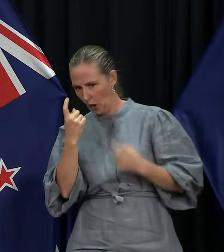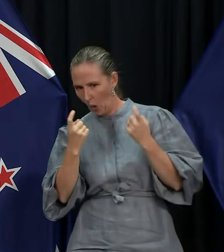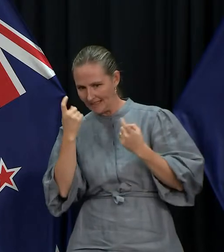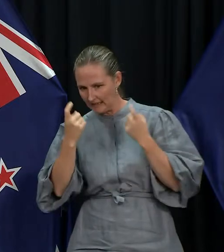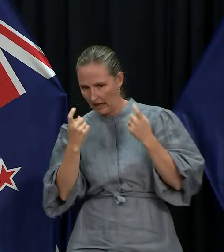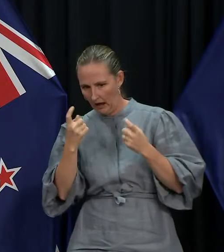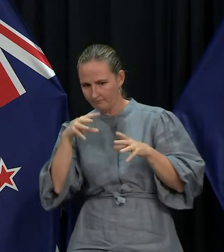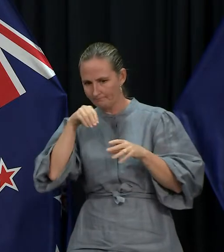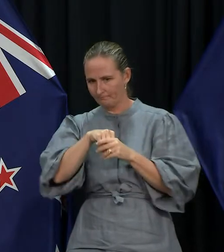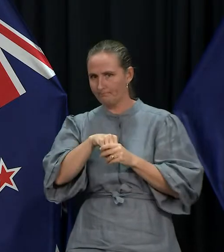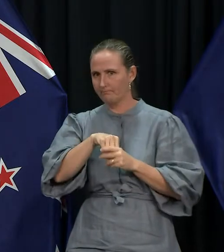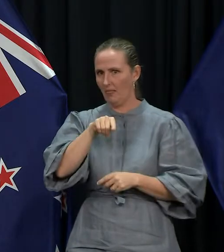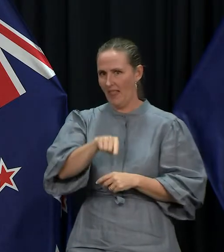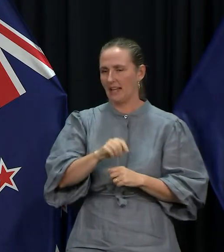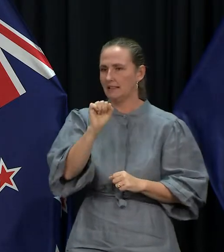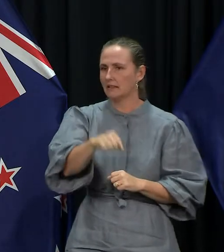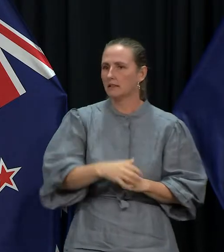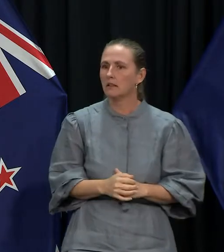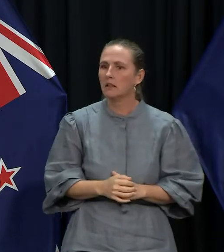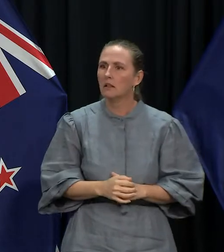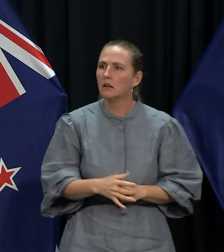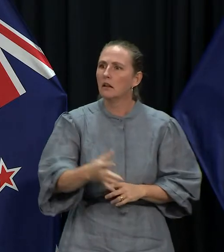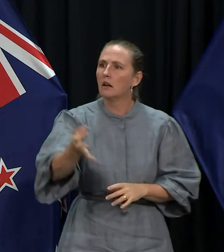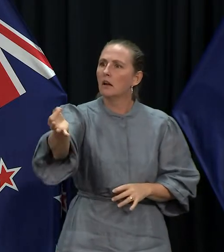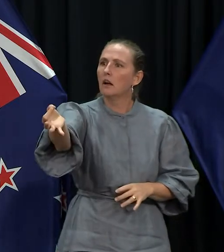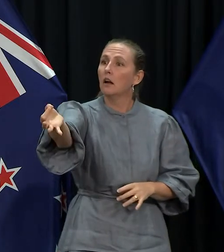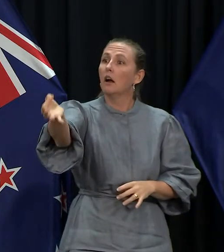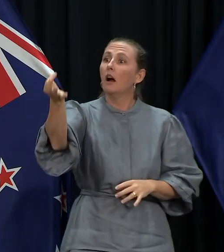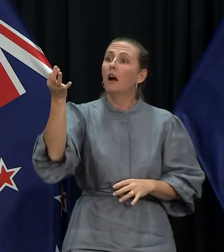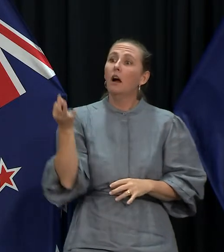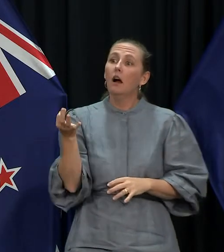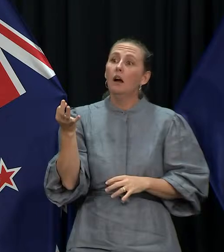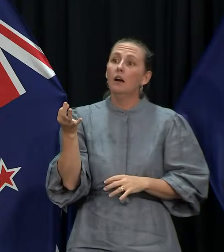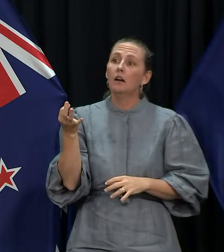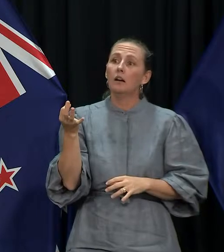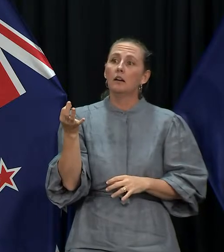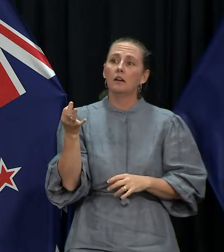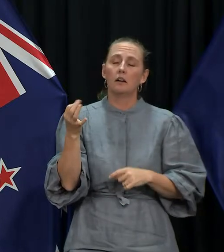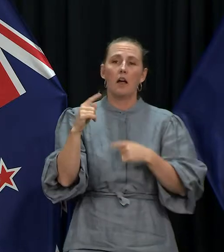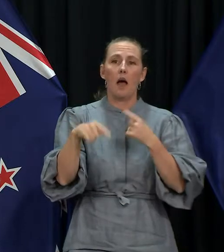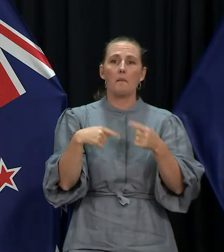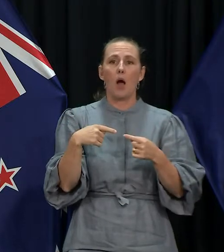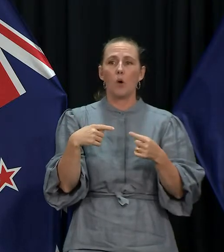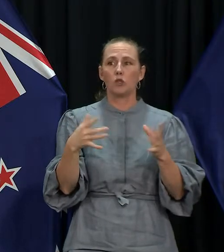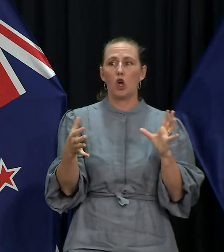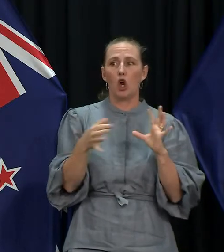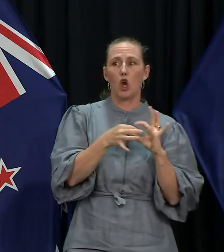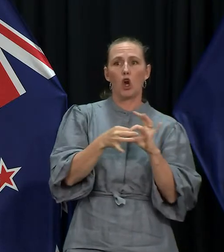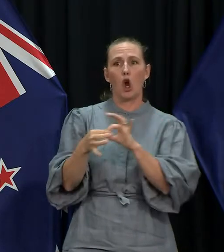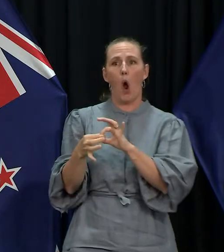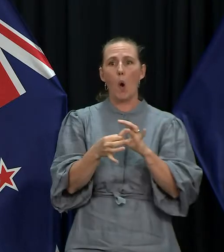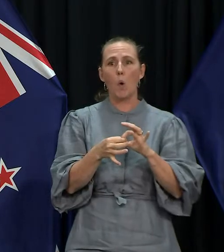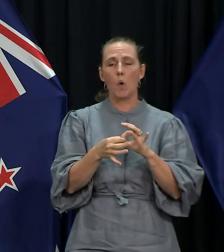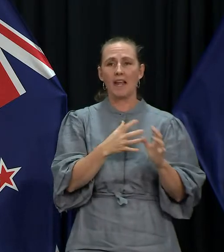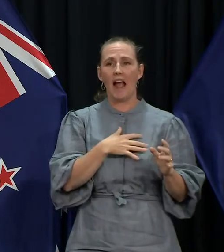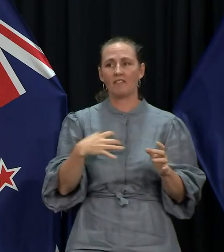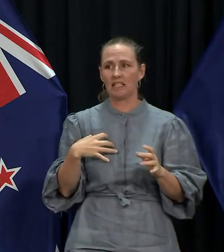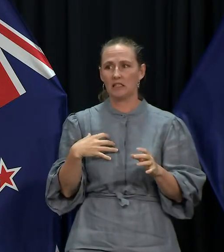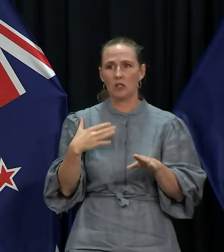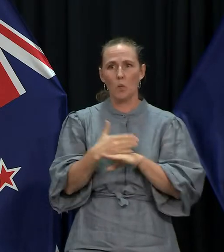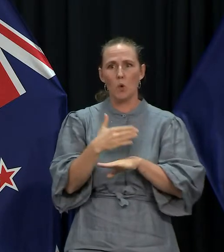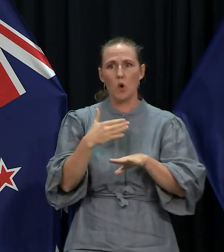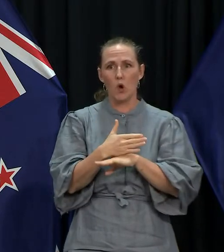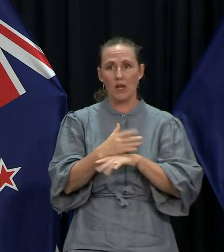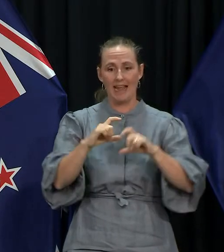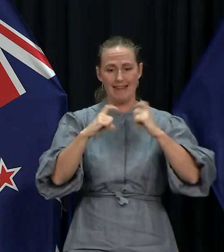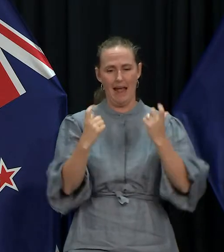parties. Can I just check too whether there was any further developments with the co-governance work in Cabinet today? Have you had any further conversations around